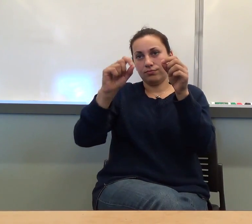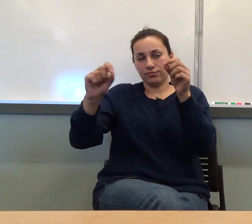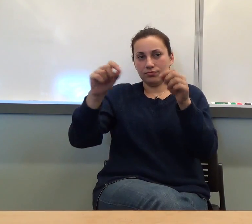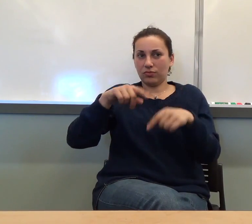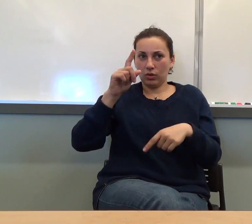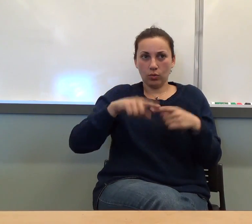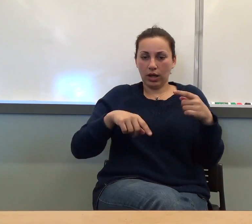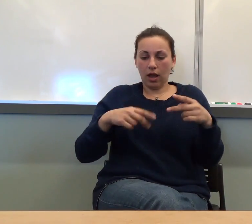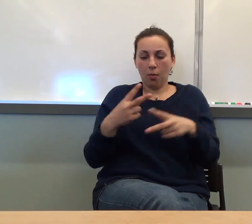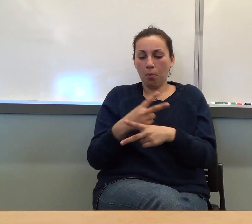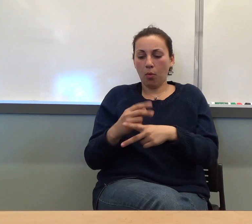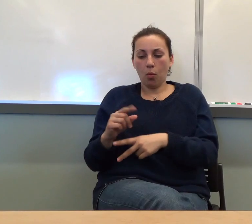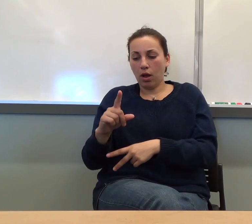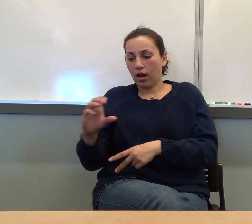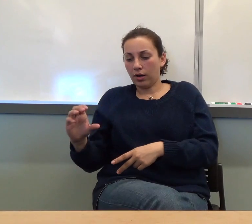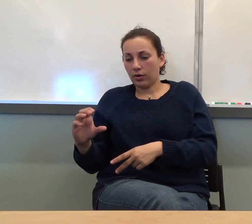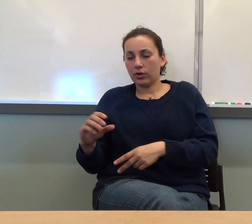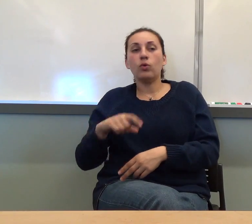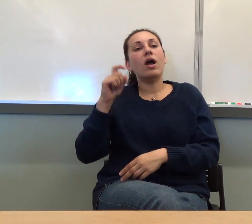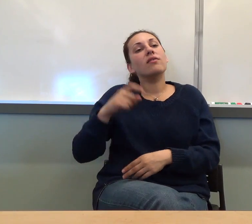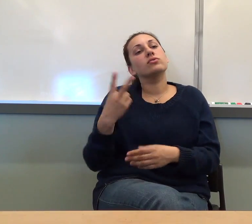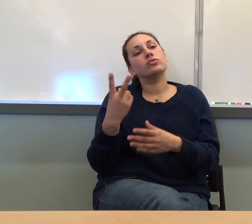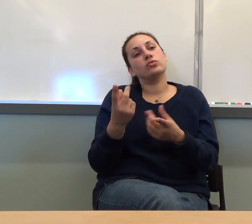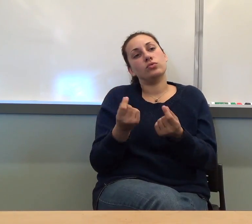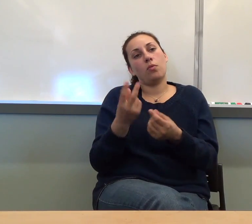on the bottom and not multiply by 100 on the top. It would change the ratio.